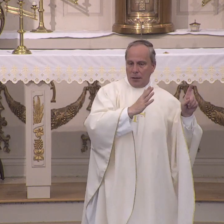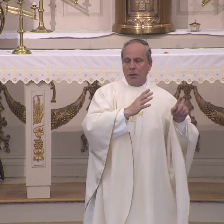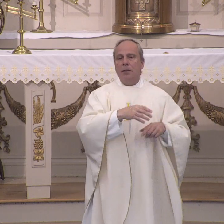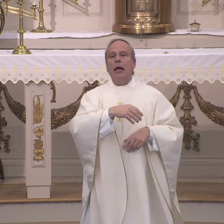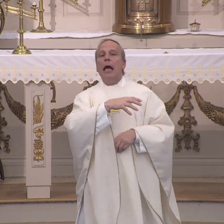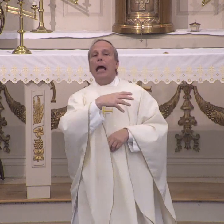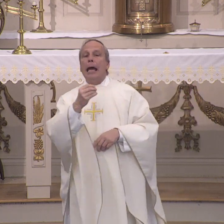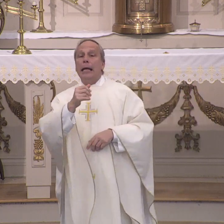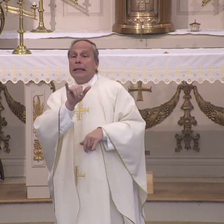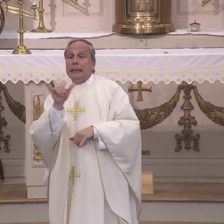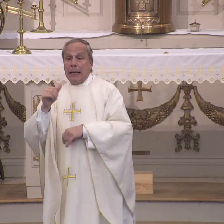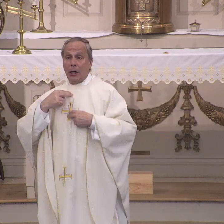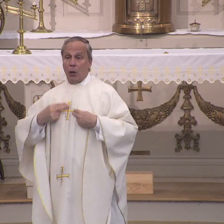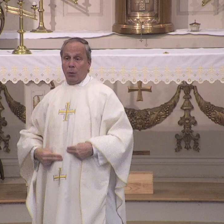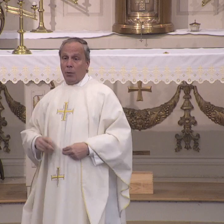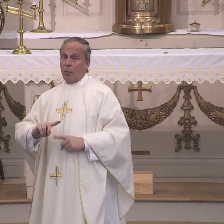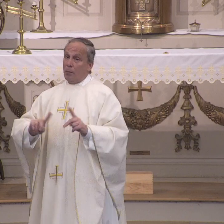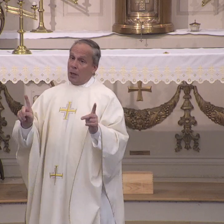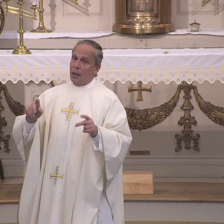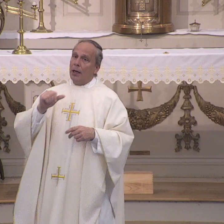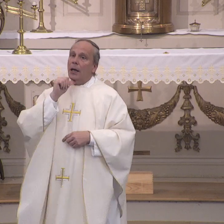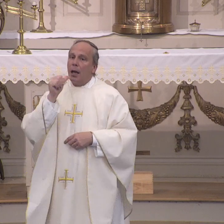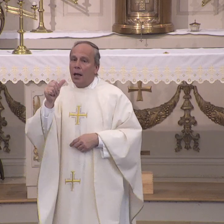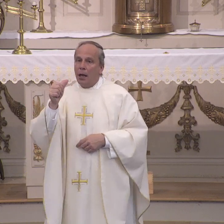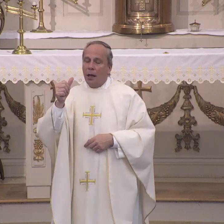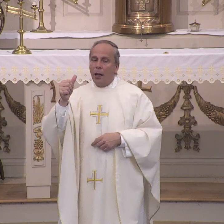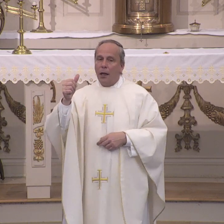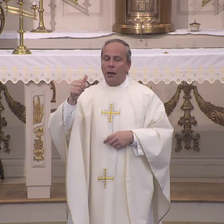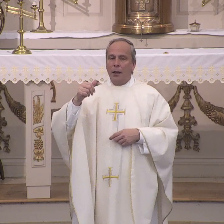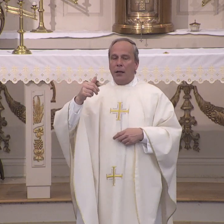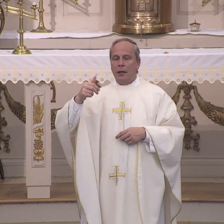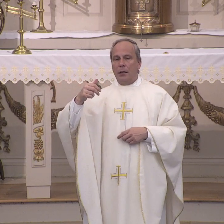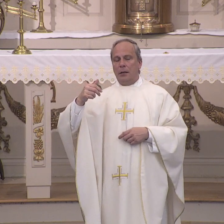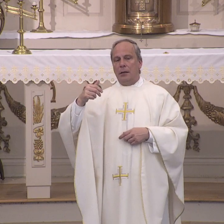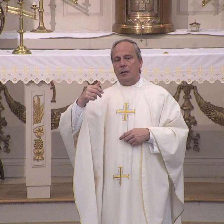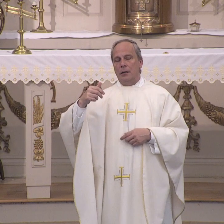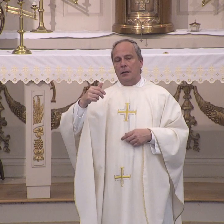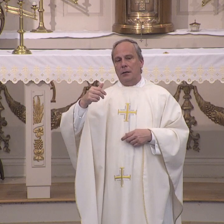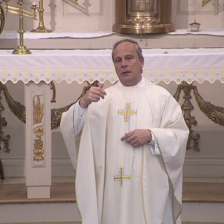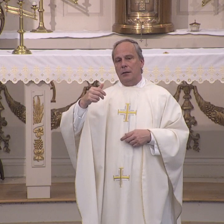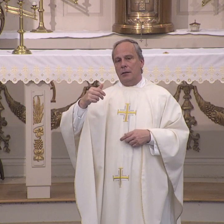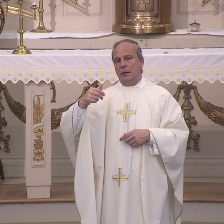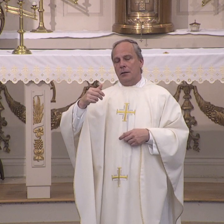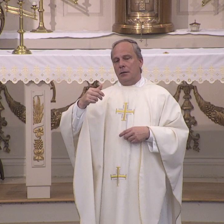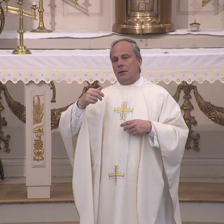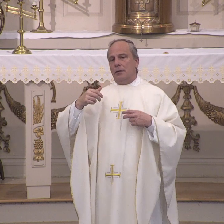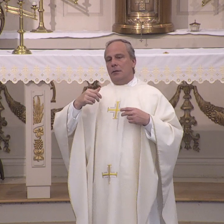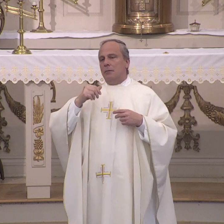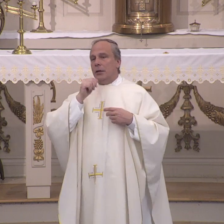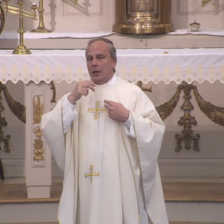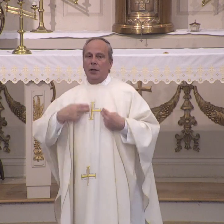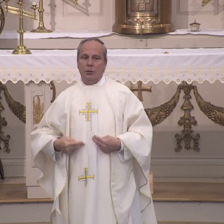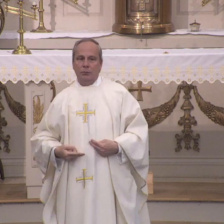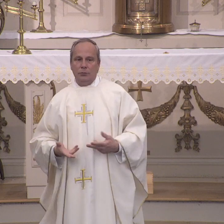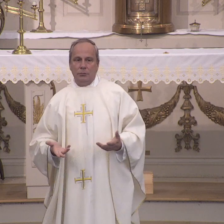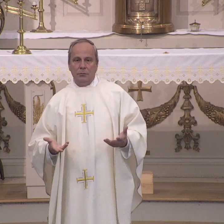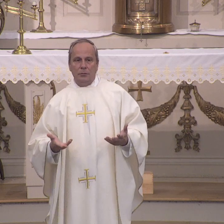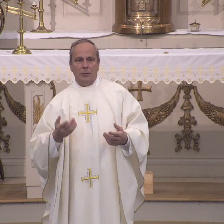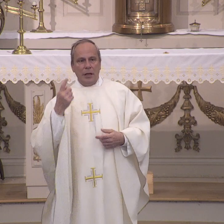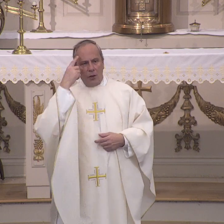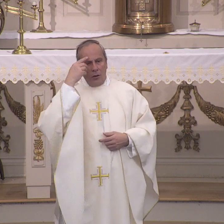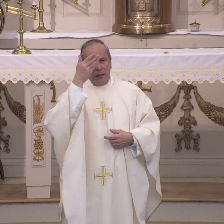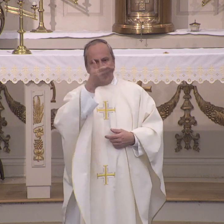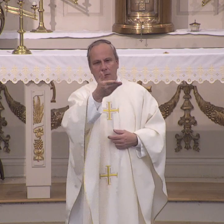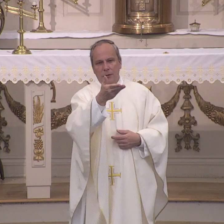There were some people that thought he was human but not God, or some people thought he was God but not fully human.